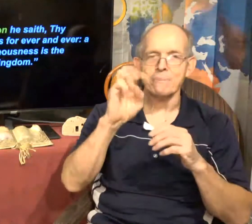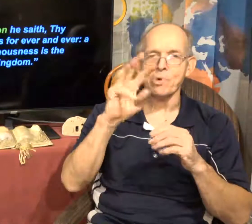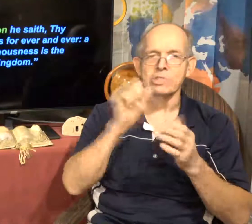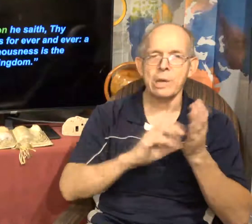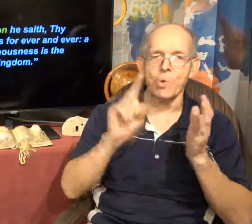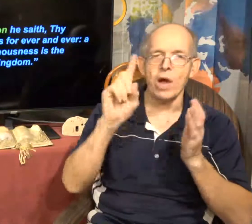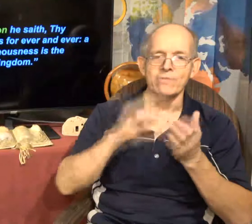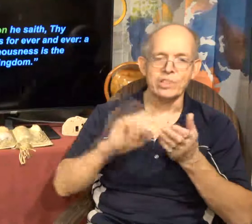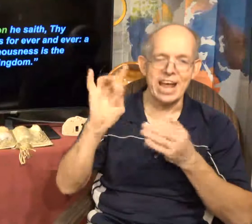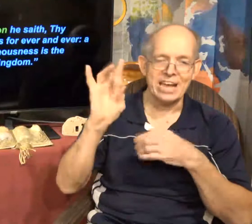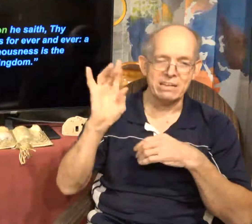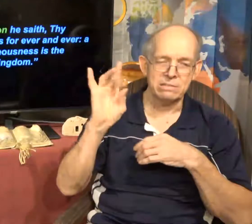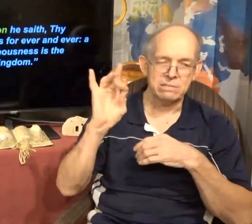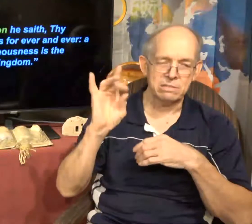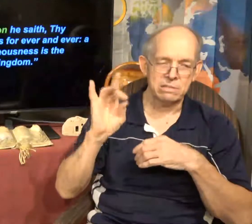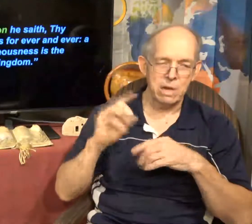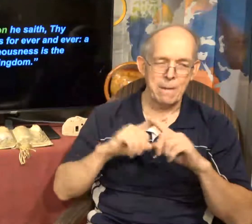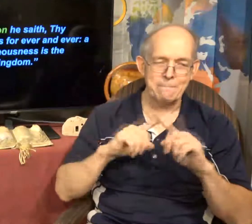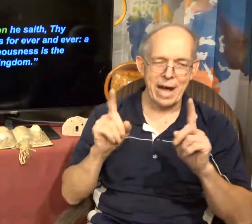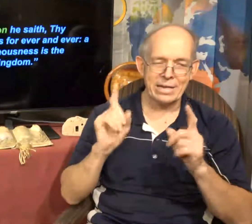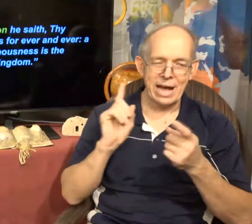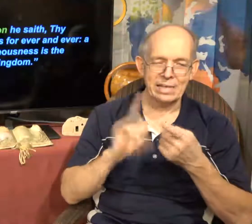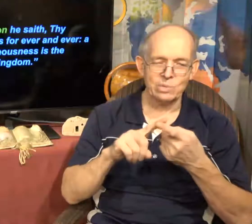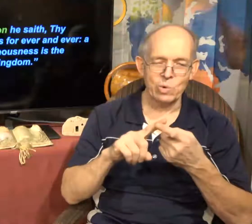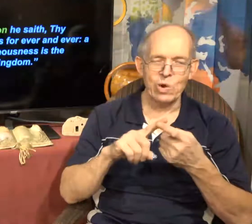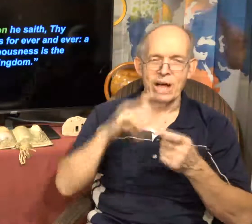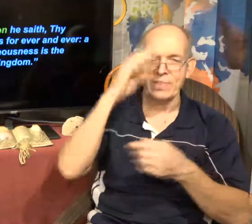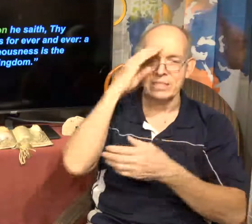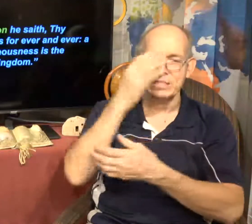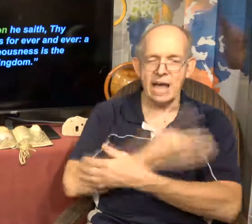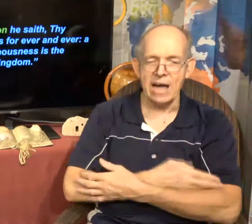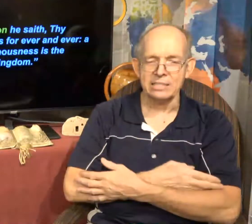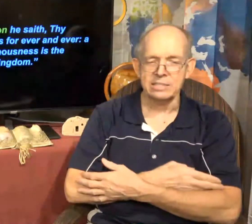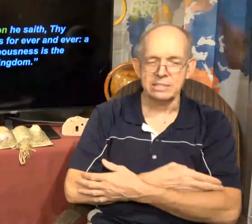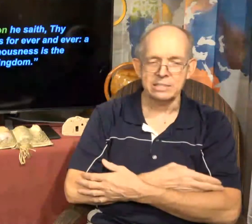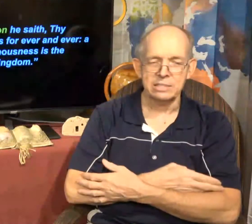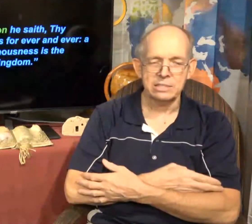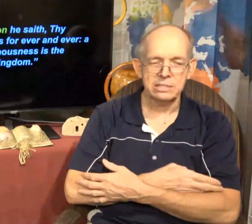Hebrews chapter 1, verse 8. But unto the Son,